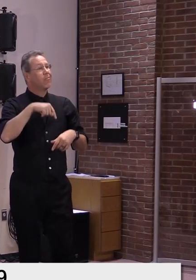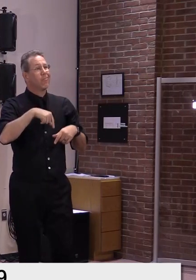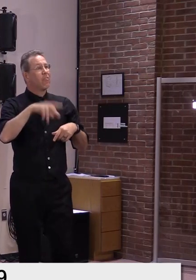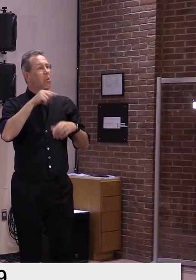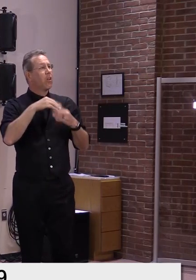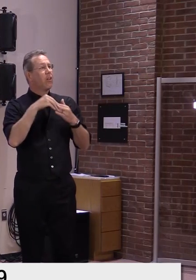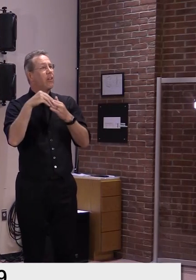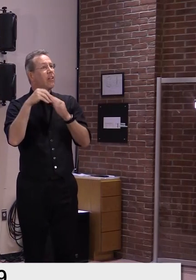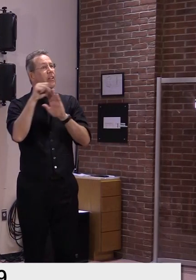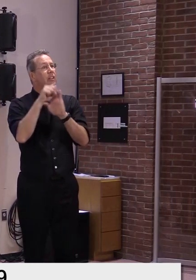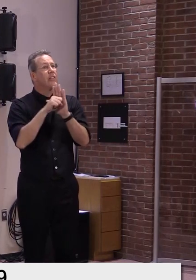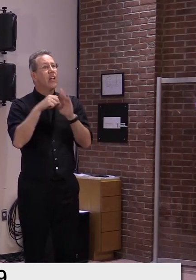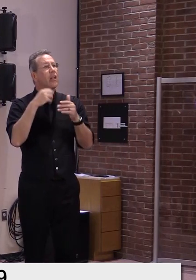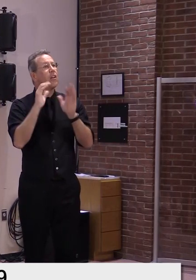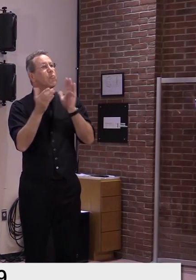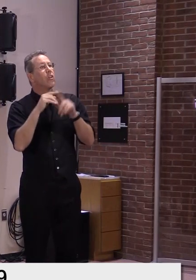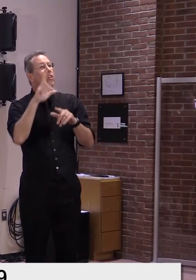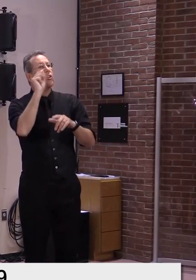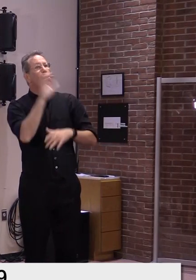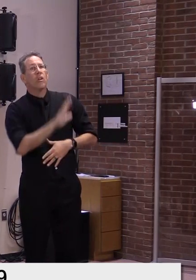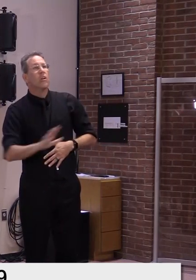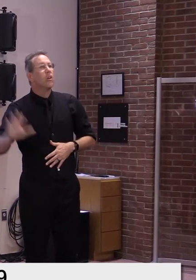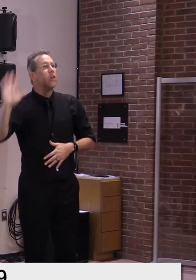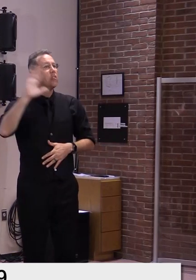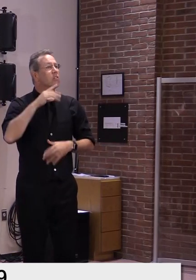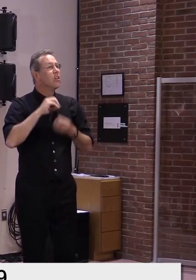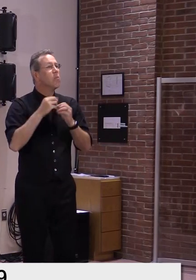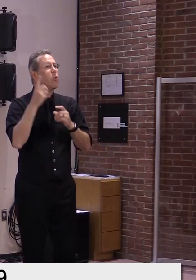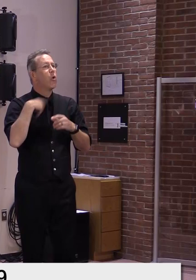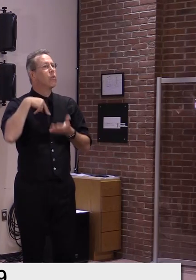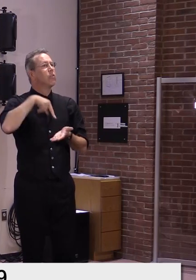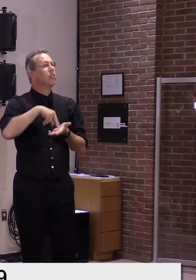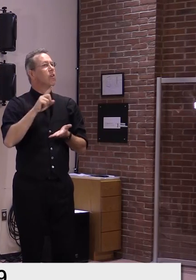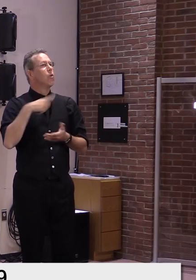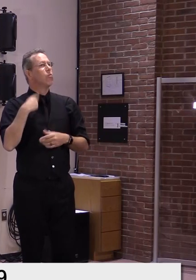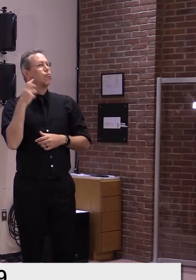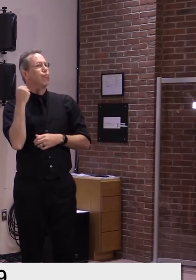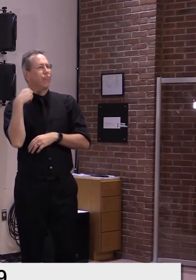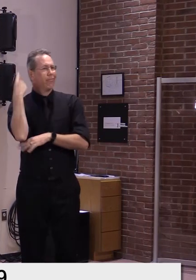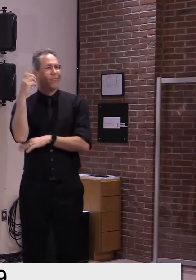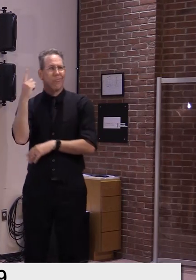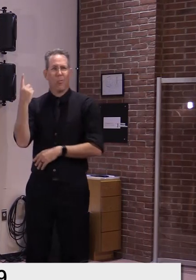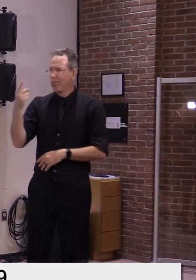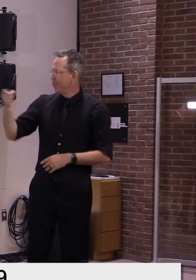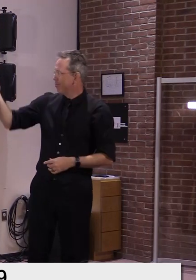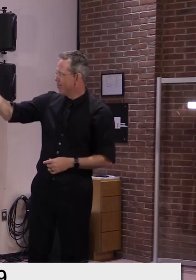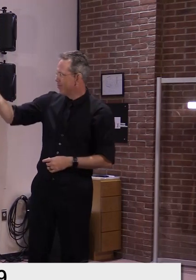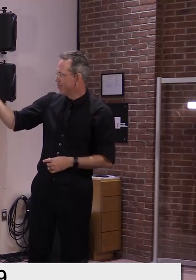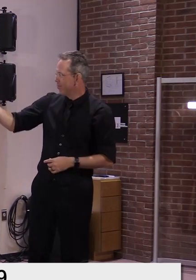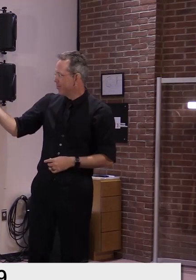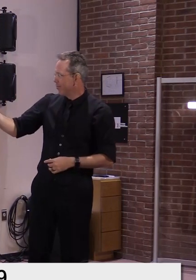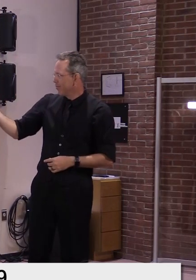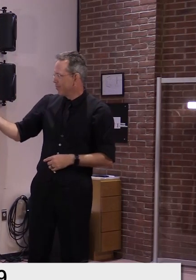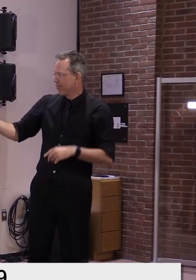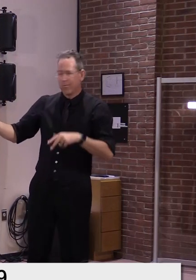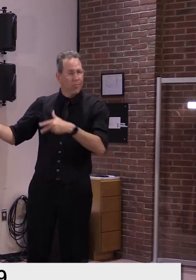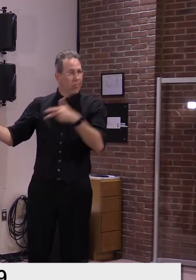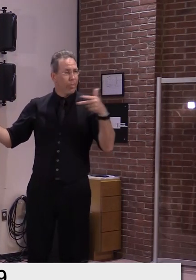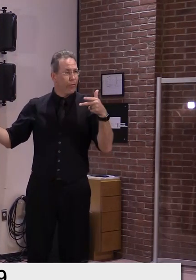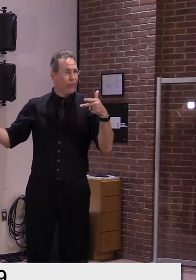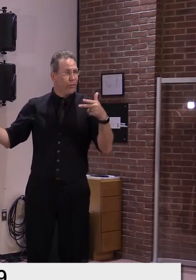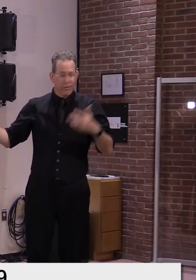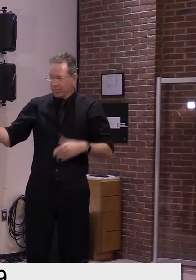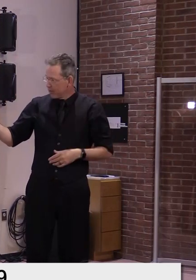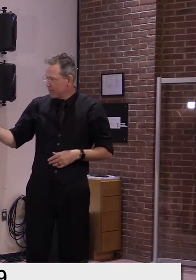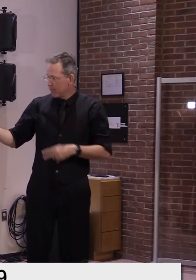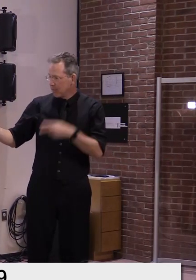the nation in many categories. One of the most important categories, of course, is the percent of our 65 and older